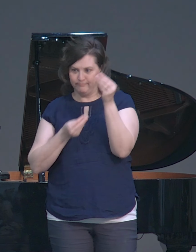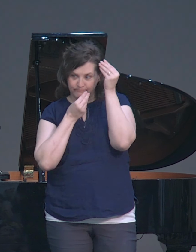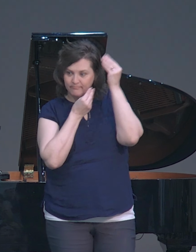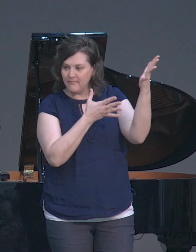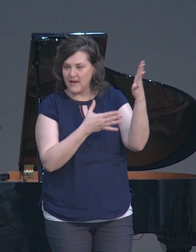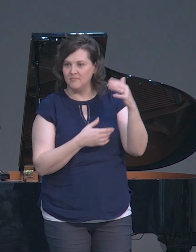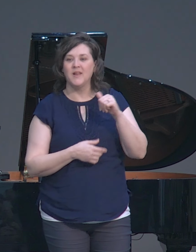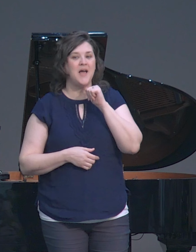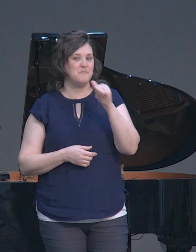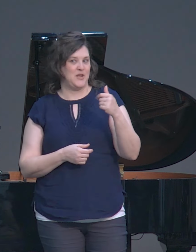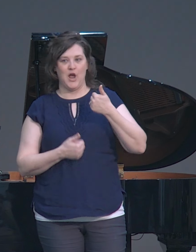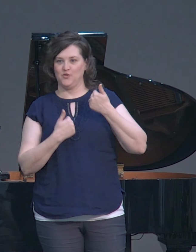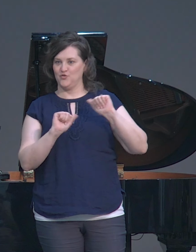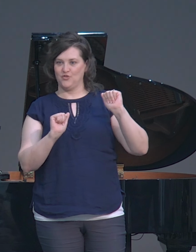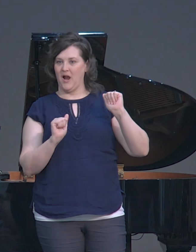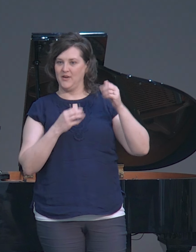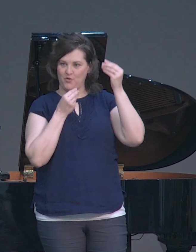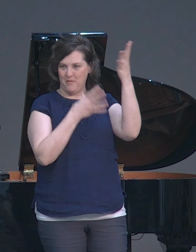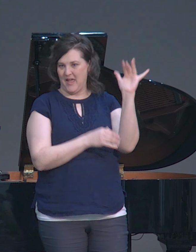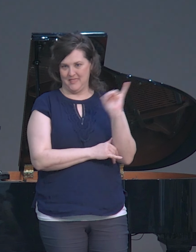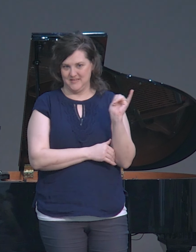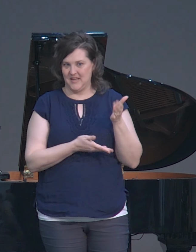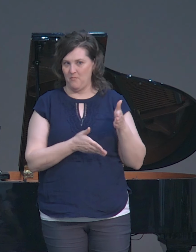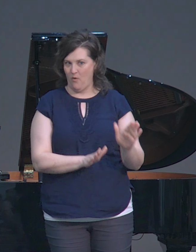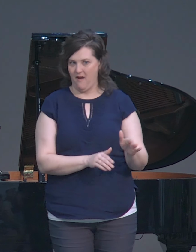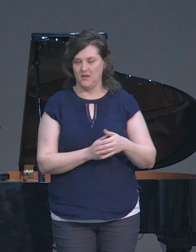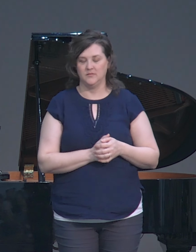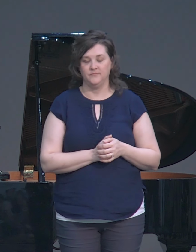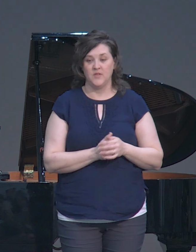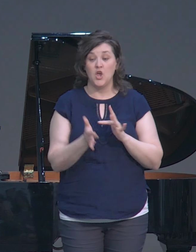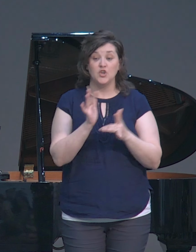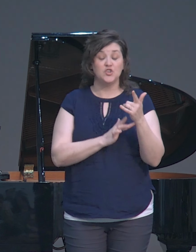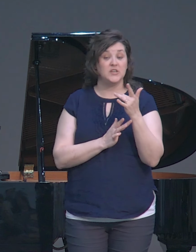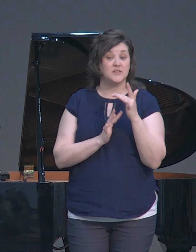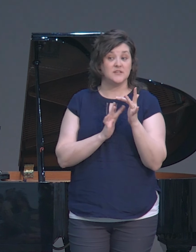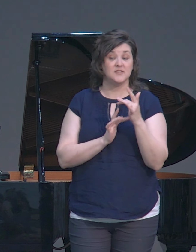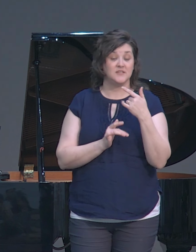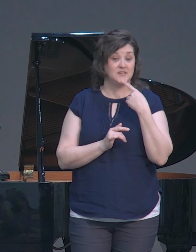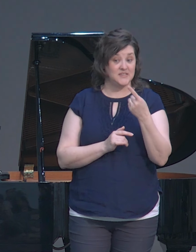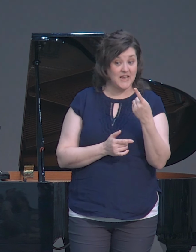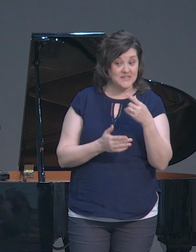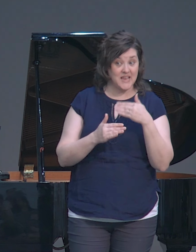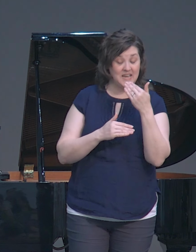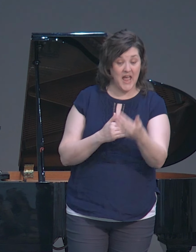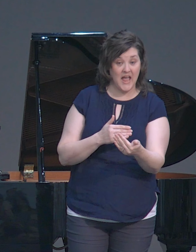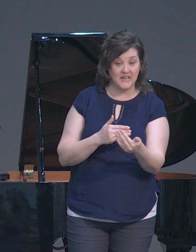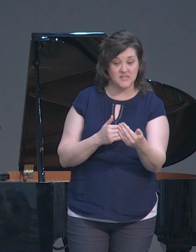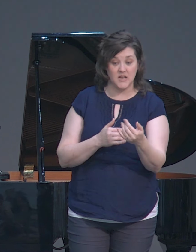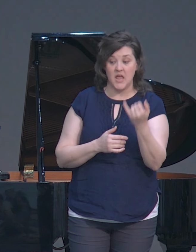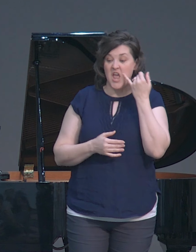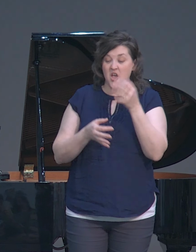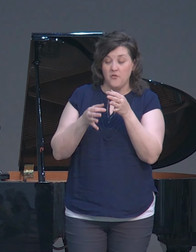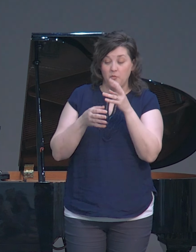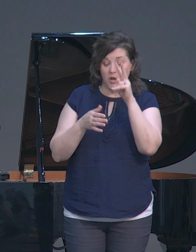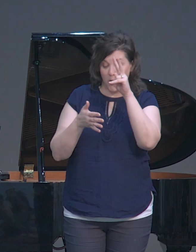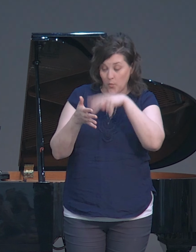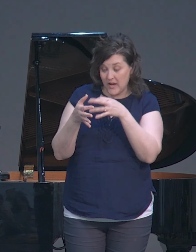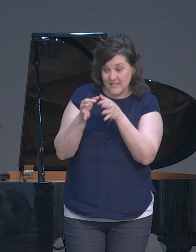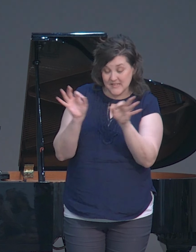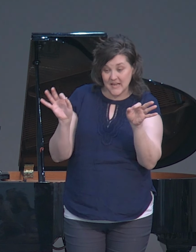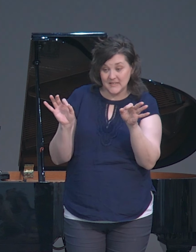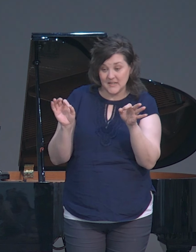after. But notice what Jesus says next. We can miss this one really easy. When we read the sentence in verse 5, take